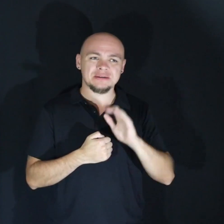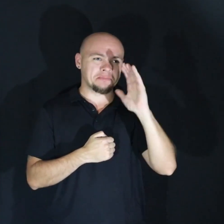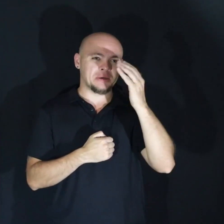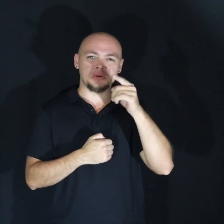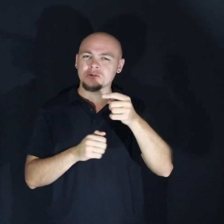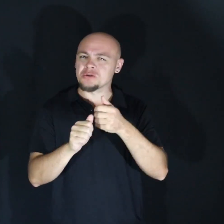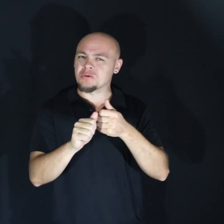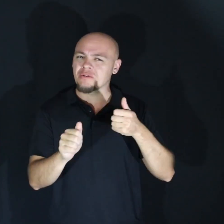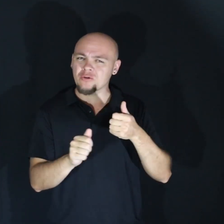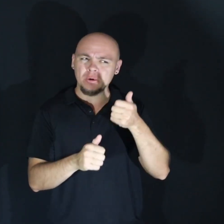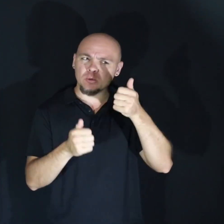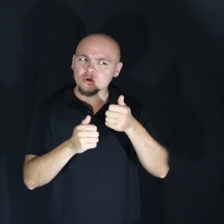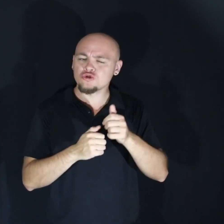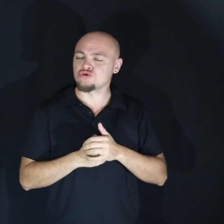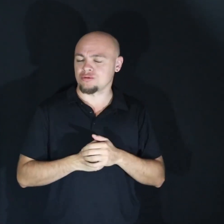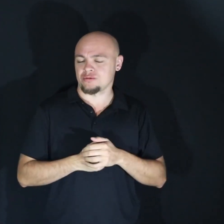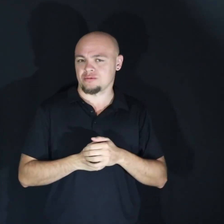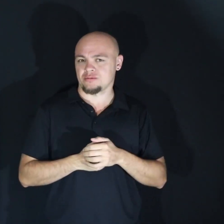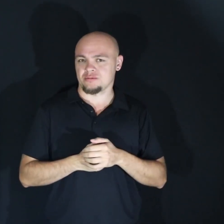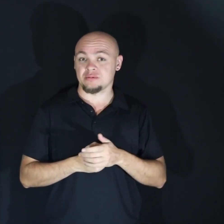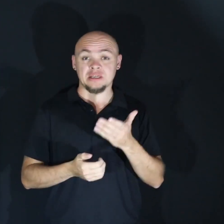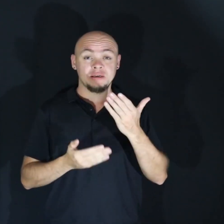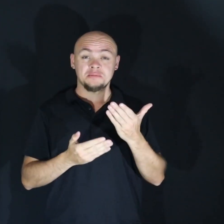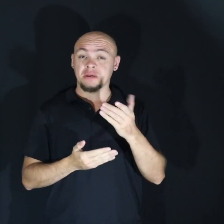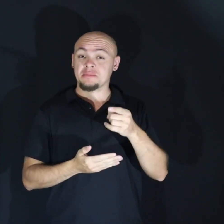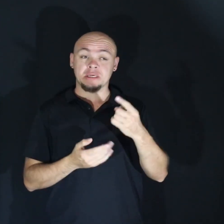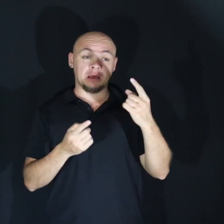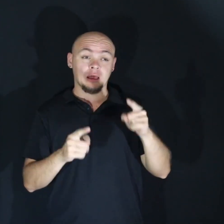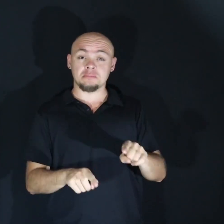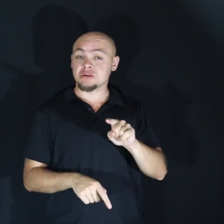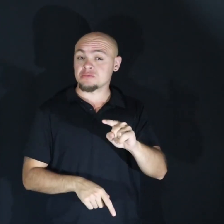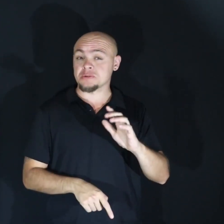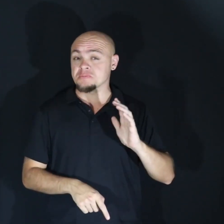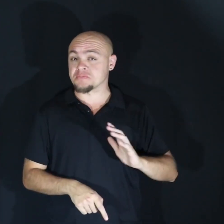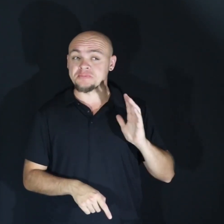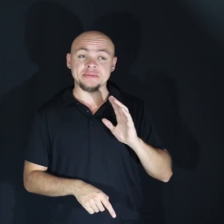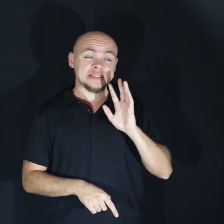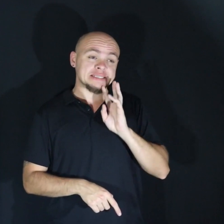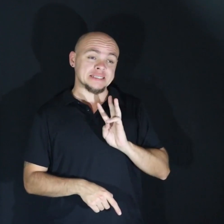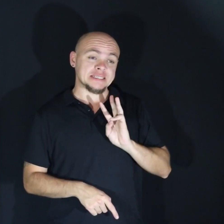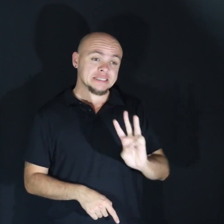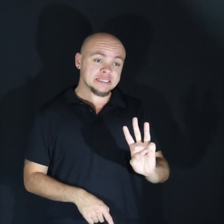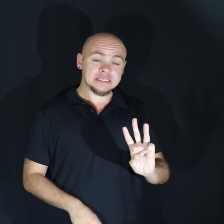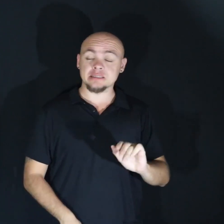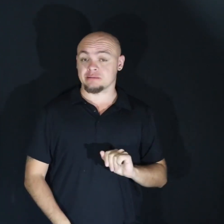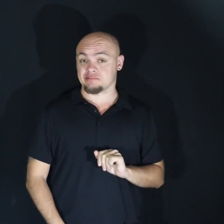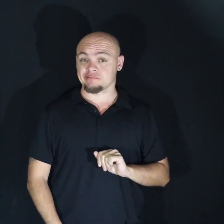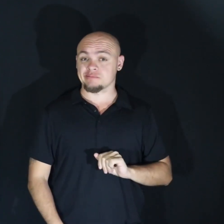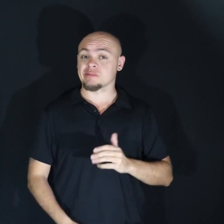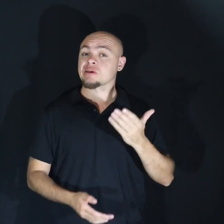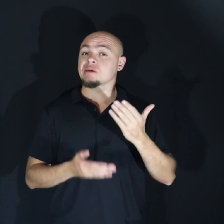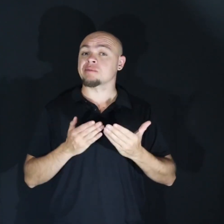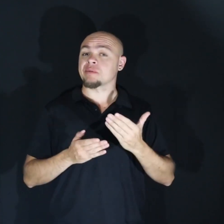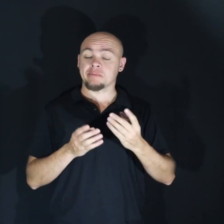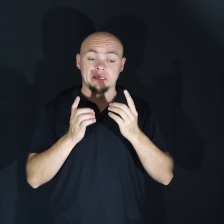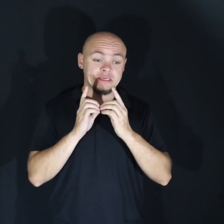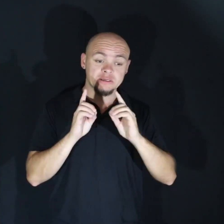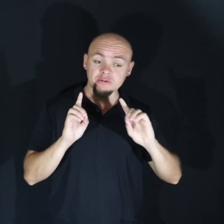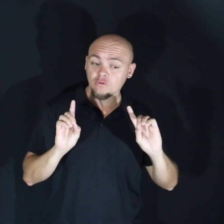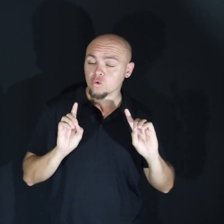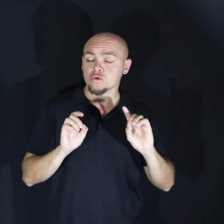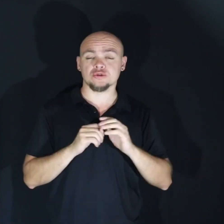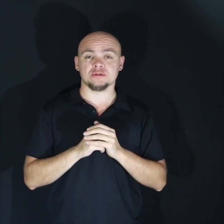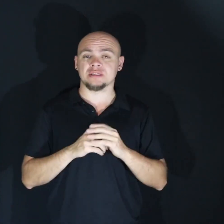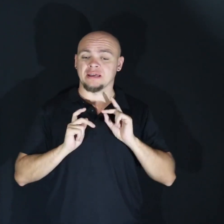been avoiding? Maybe it was something that happened to you when you were 6 years old. Maybe it was a divorce